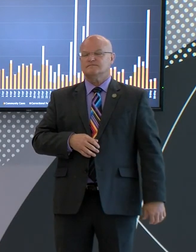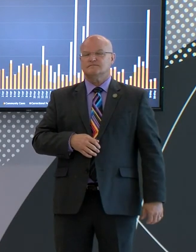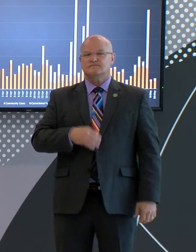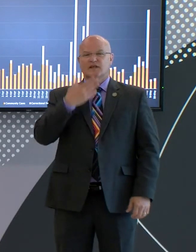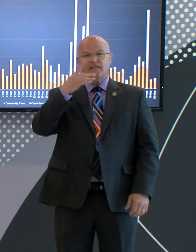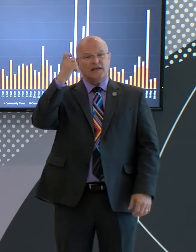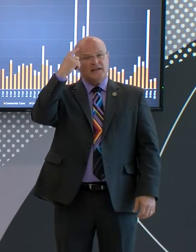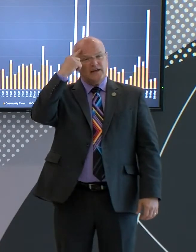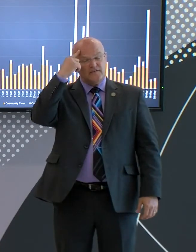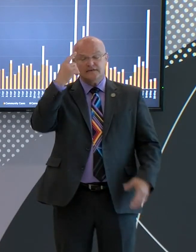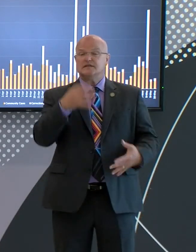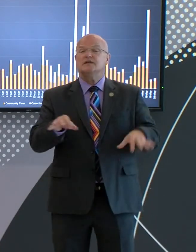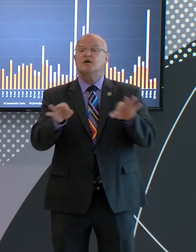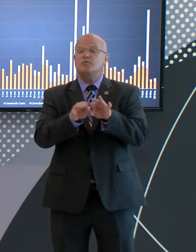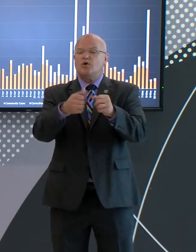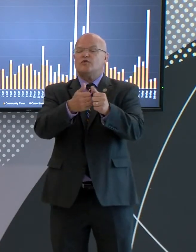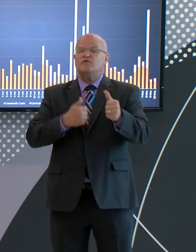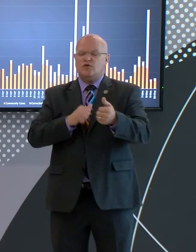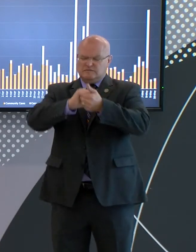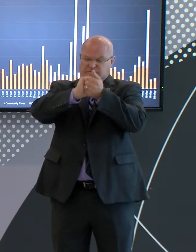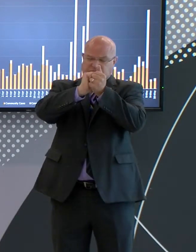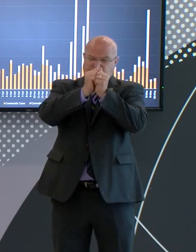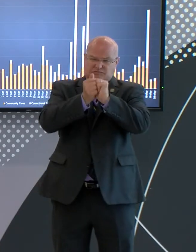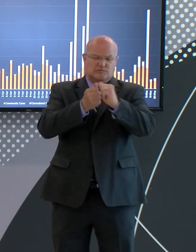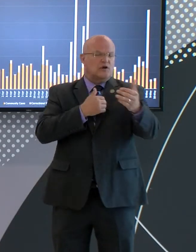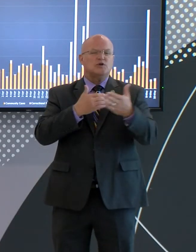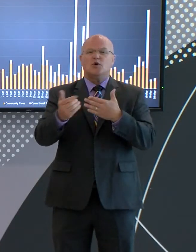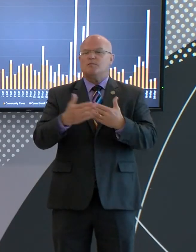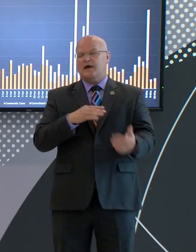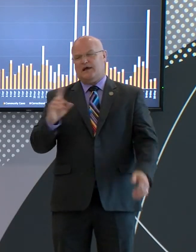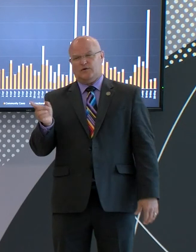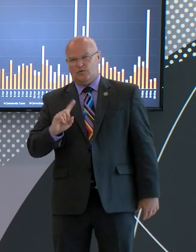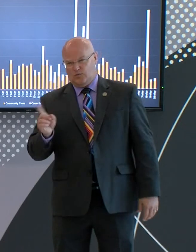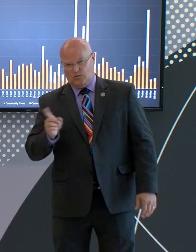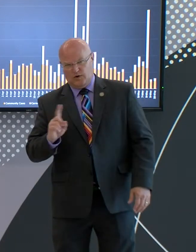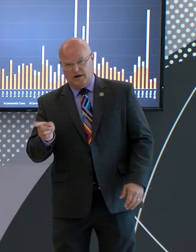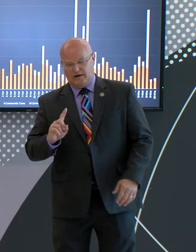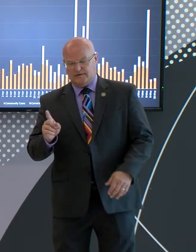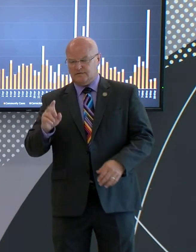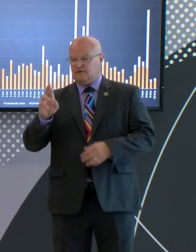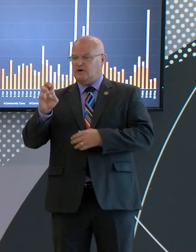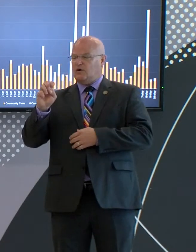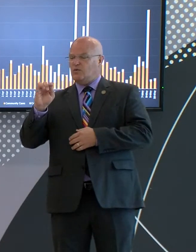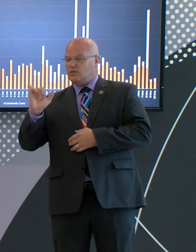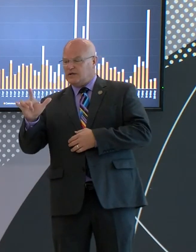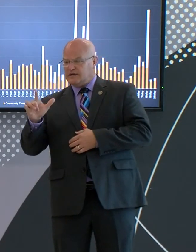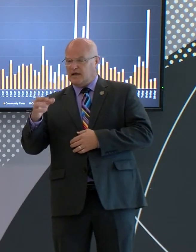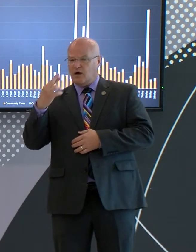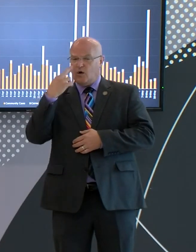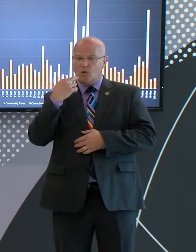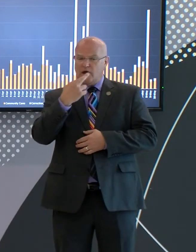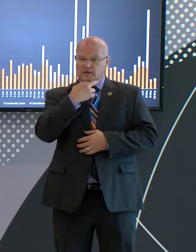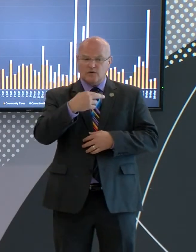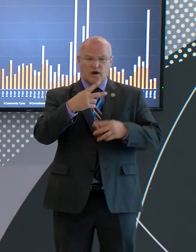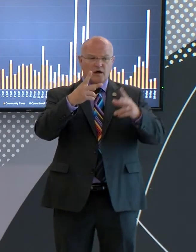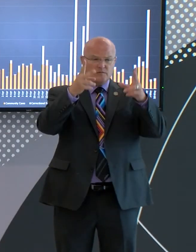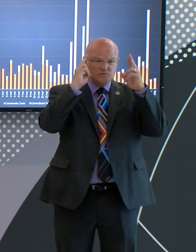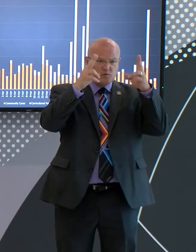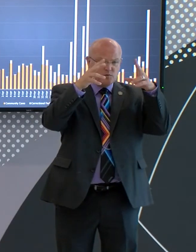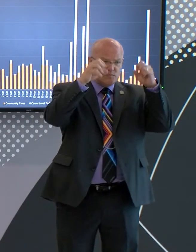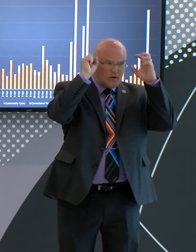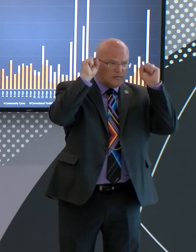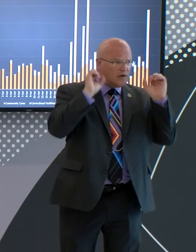Thank you, Governor. It's important to avoid overcrowding no matter where it is, whether it's a retail or restaurant or a barber beauty